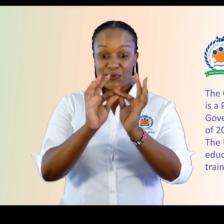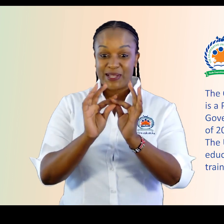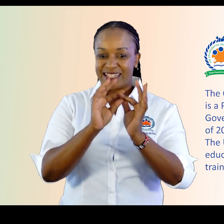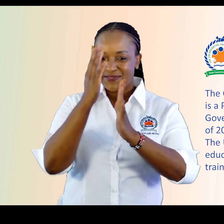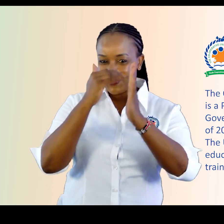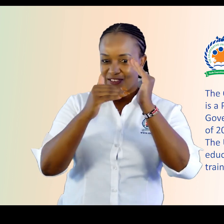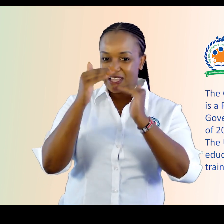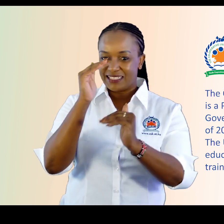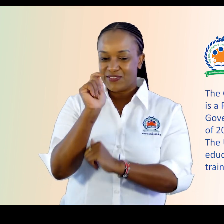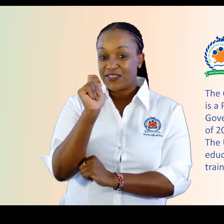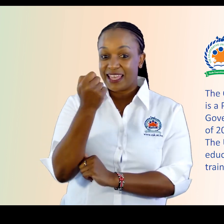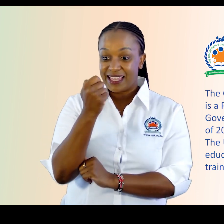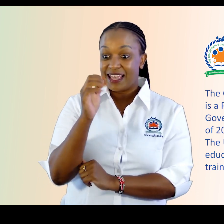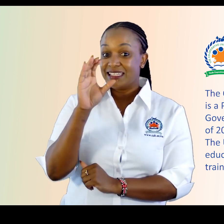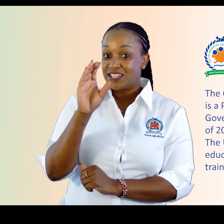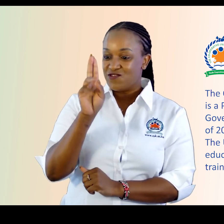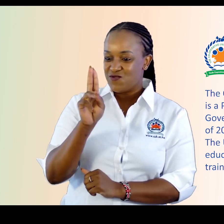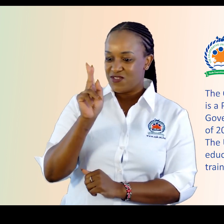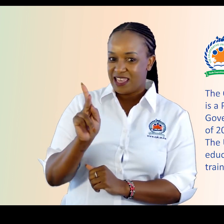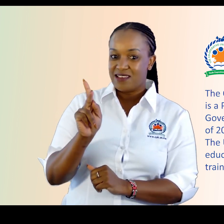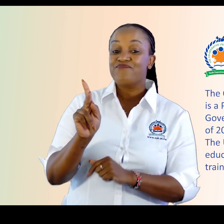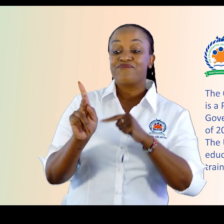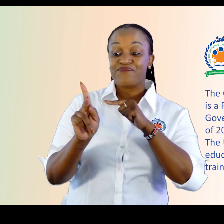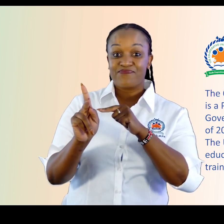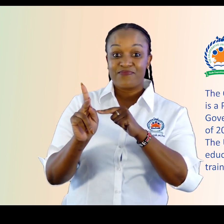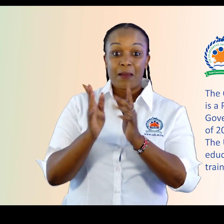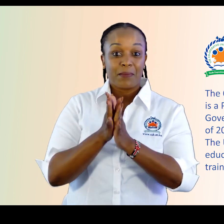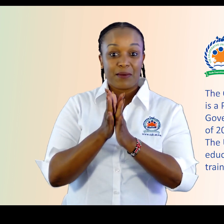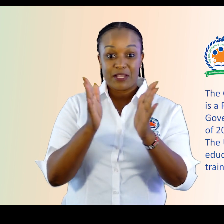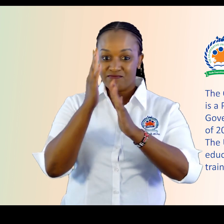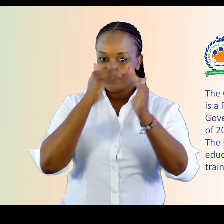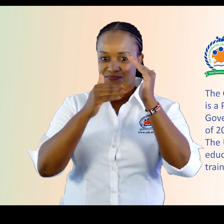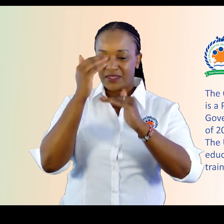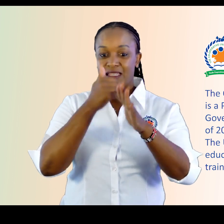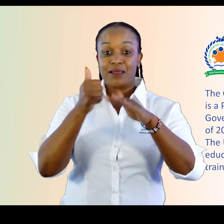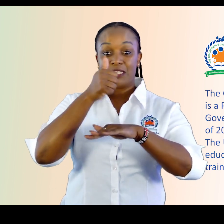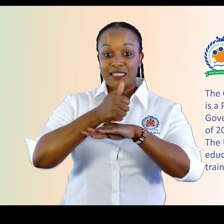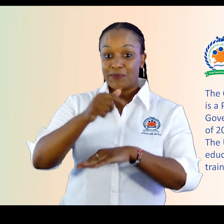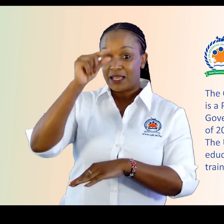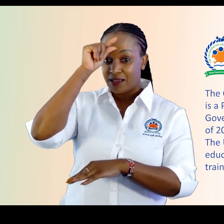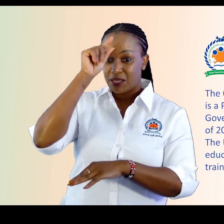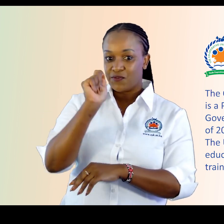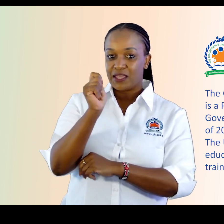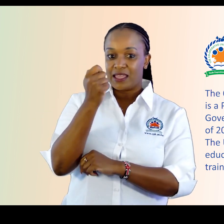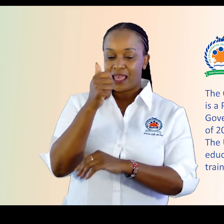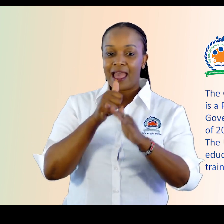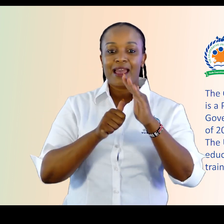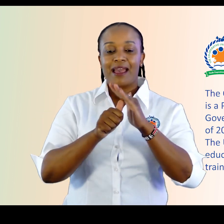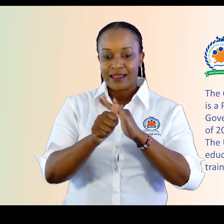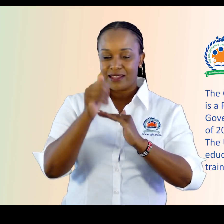Cooperative University of Kenya, CUK, is a public university established by the Government of Kenya under the